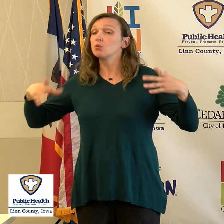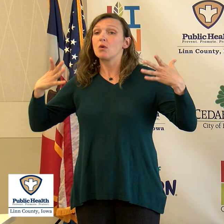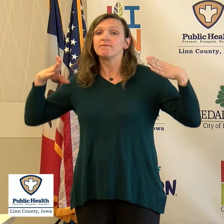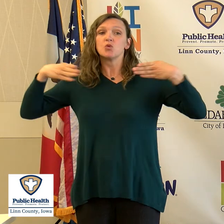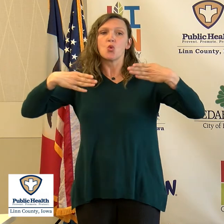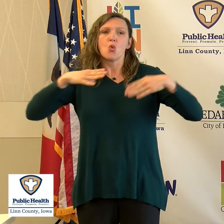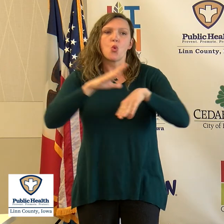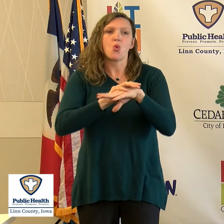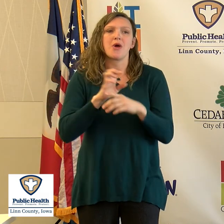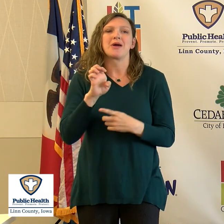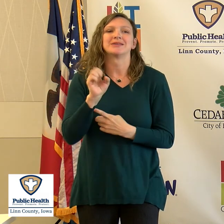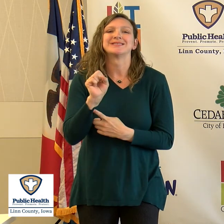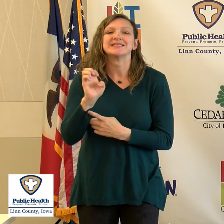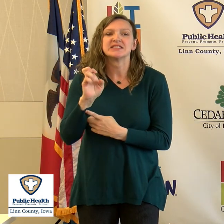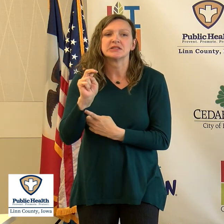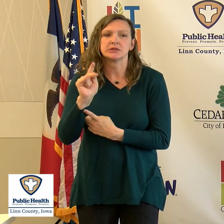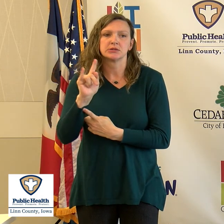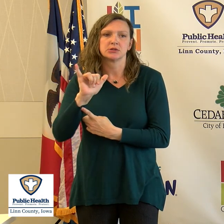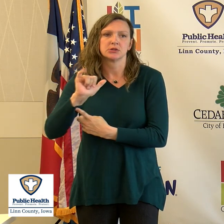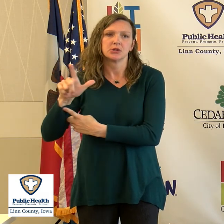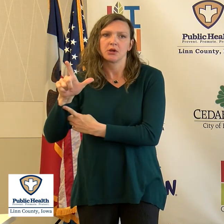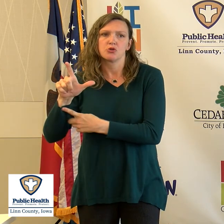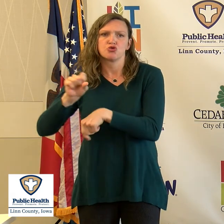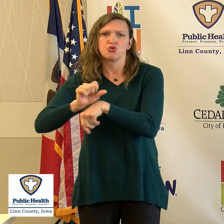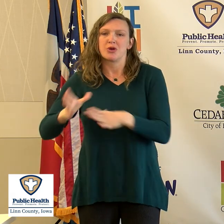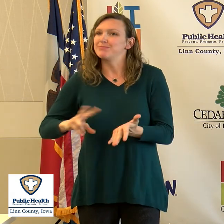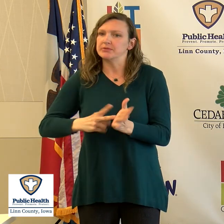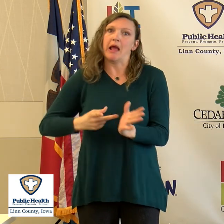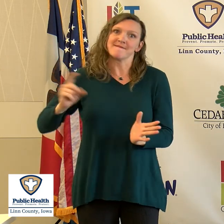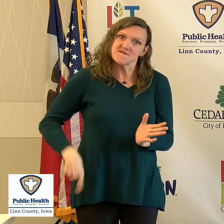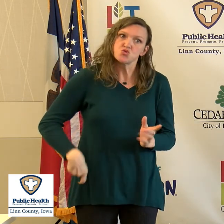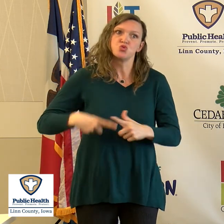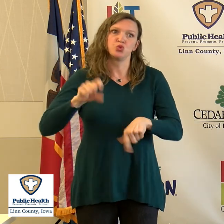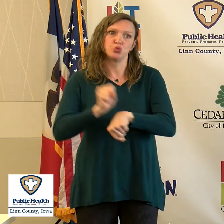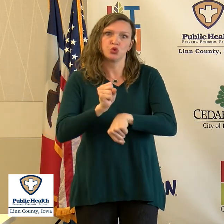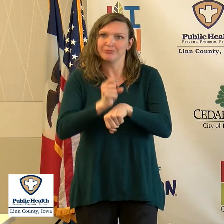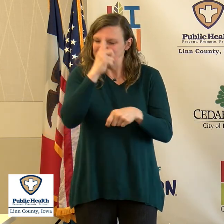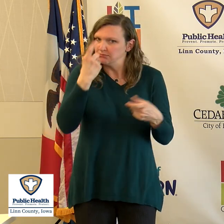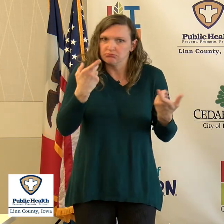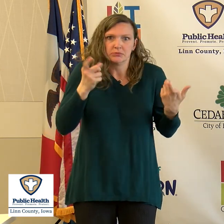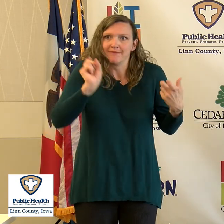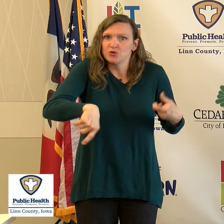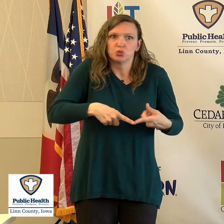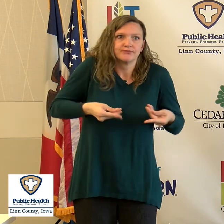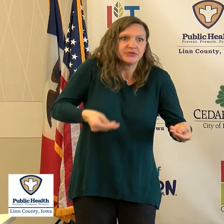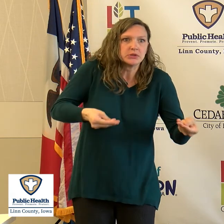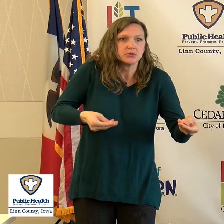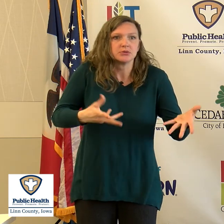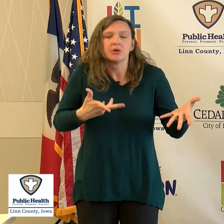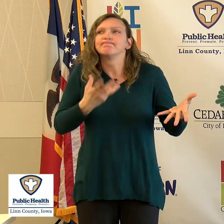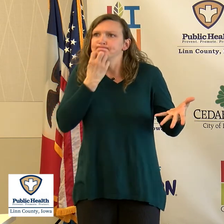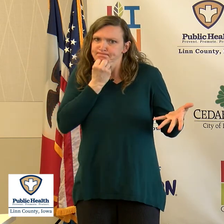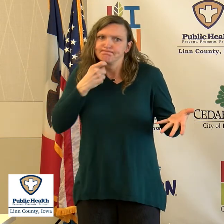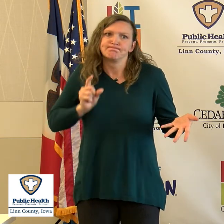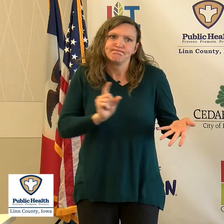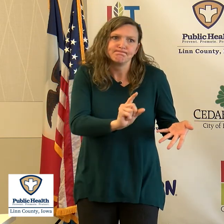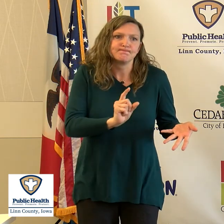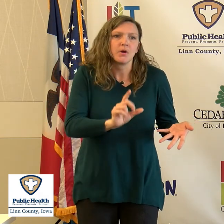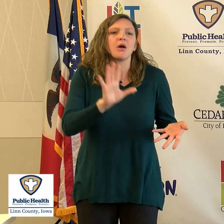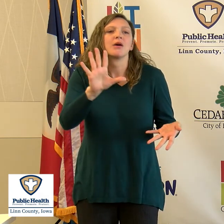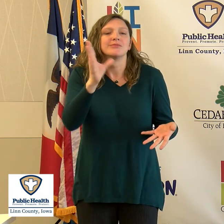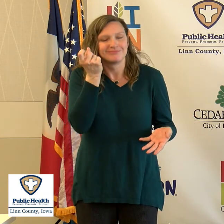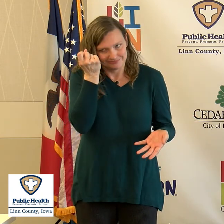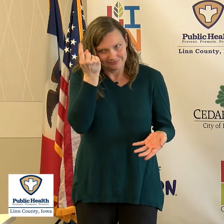plants are critical to the food supply chain. And for our part, as I mentioned earlier, I think it's